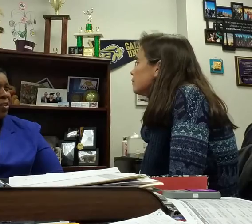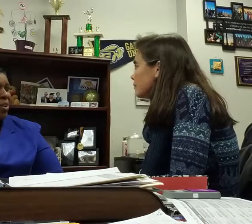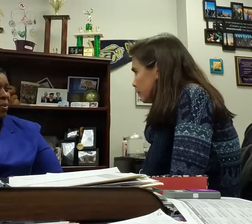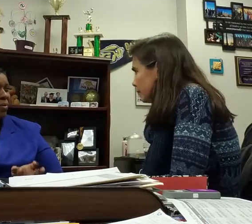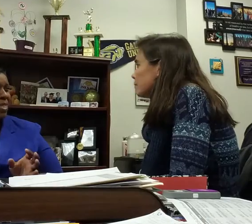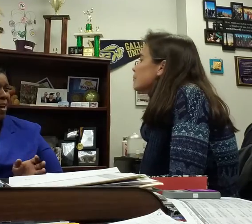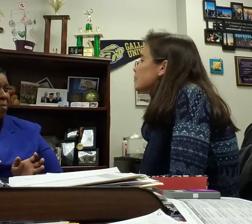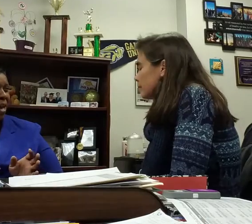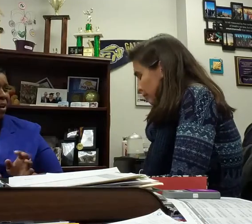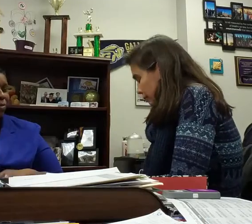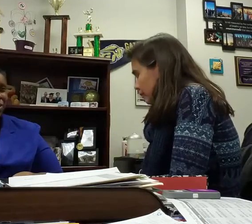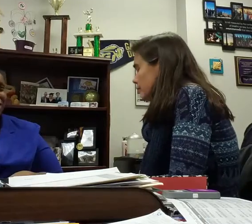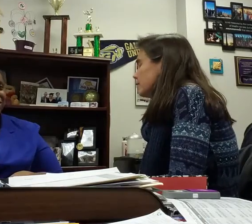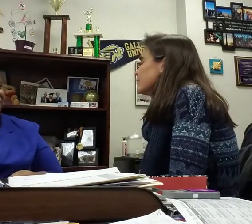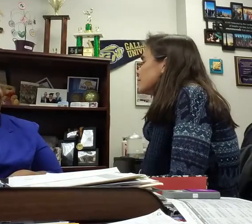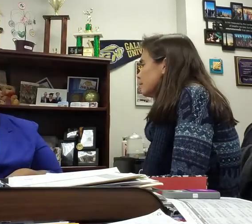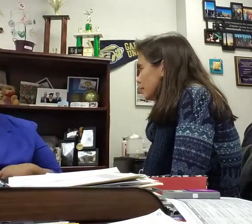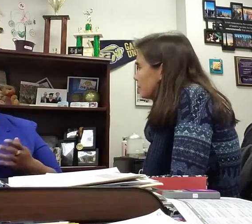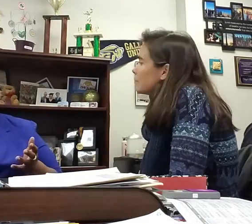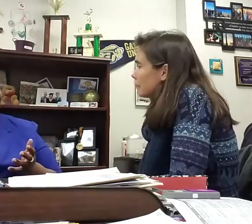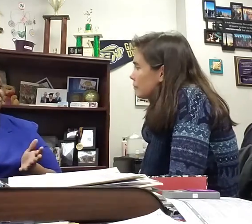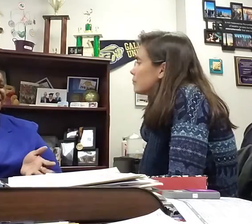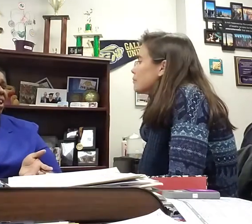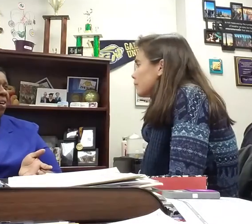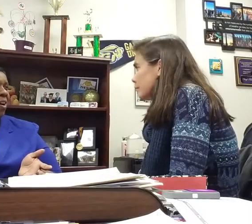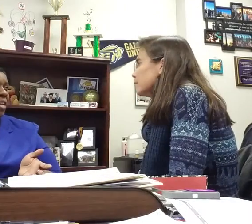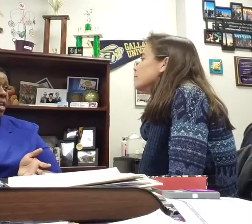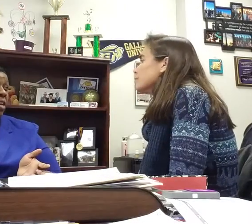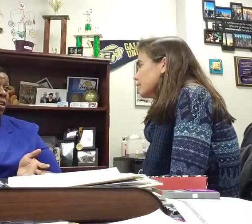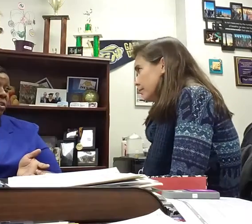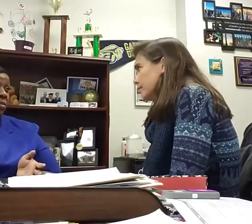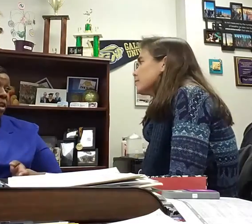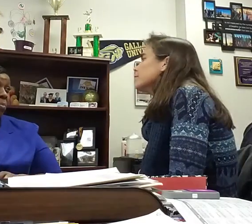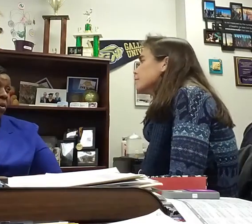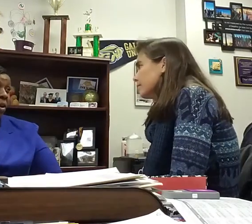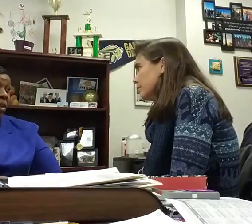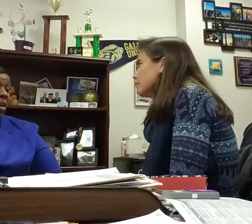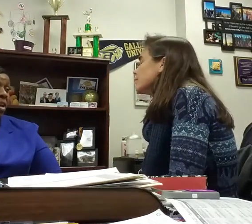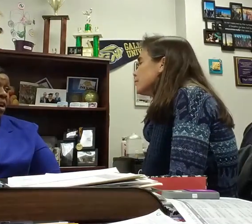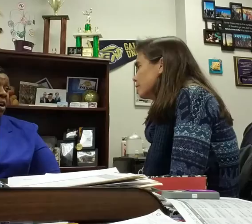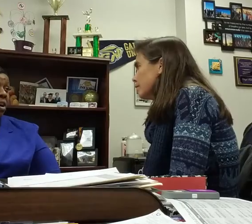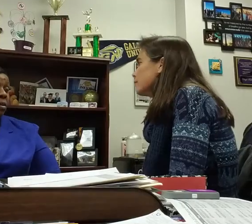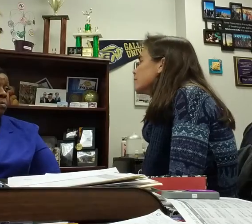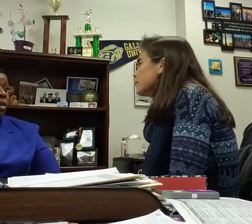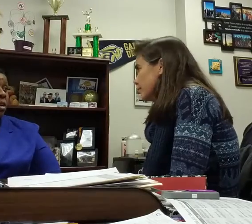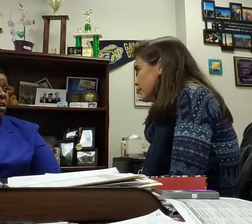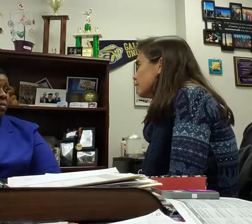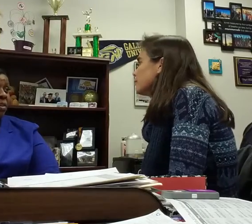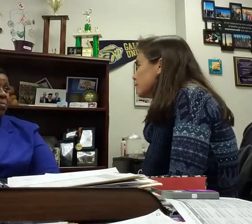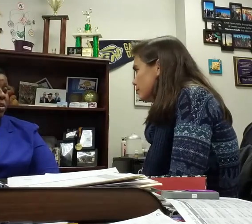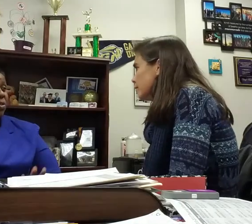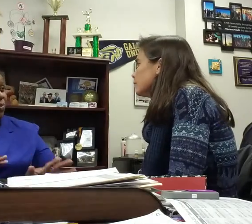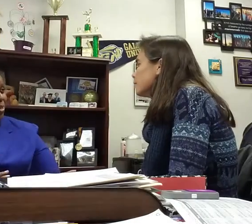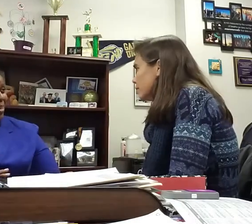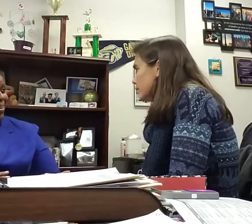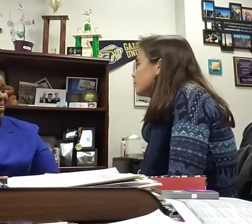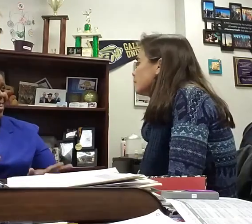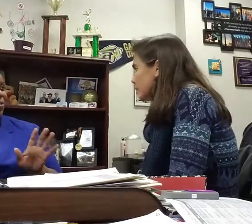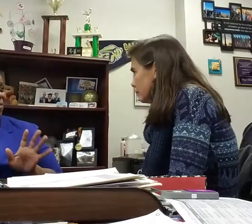know, when it was talking about, well, he's 5'10", it was kind of hard to hear that part. Of it, but you were there and you fed